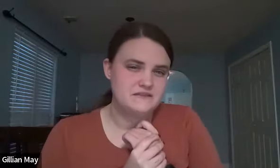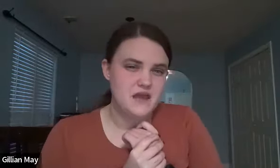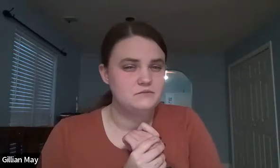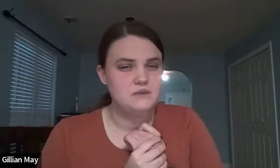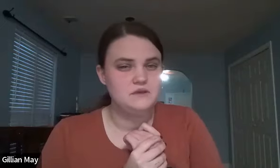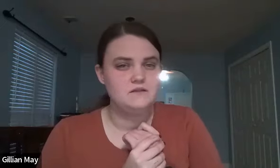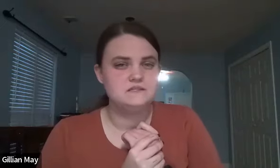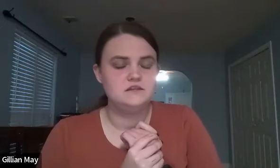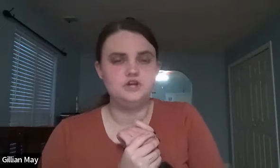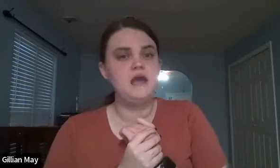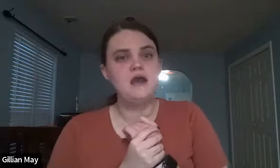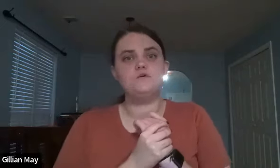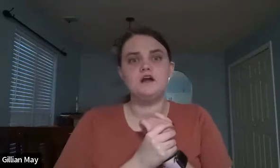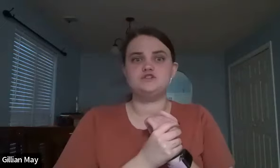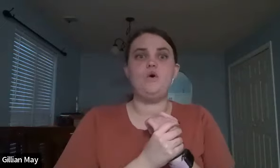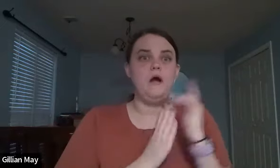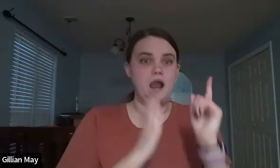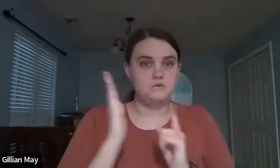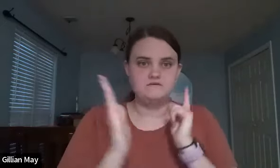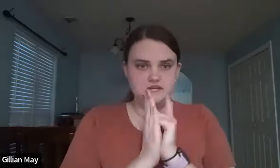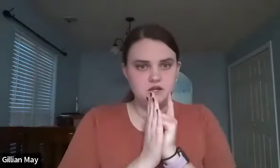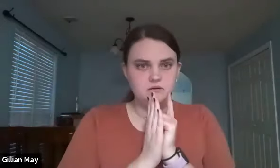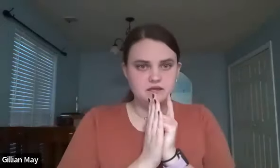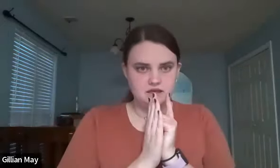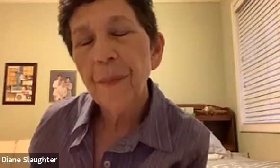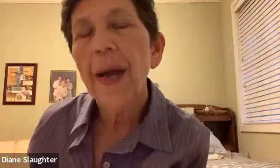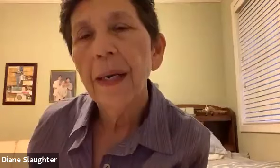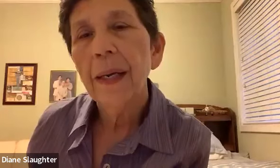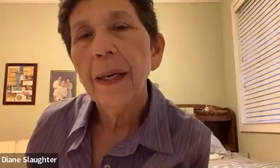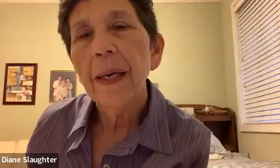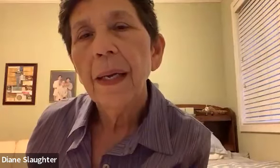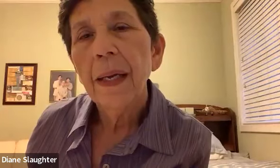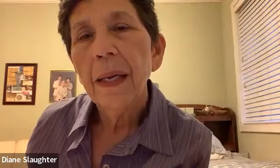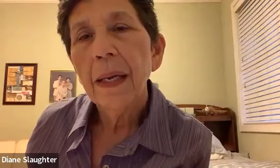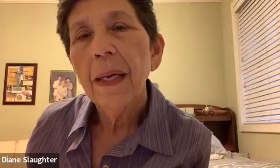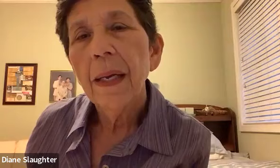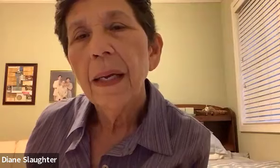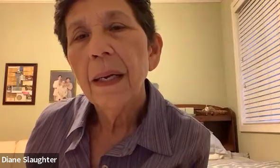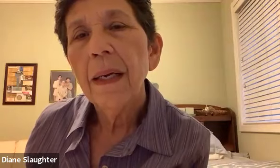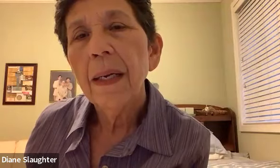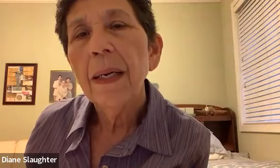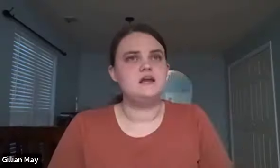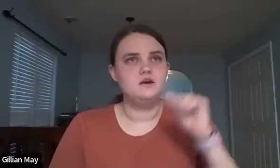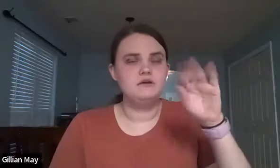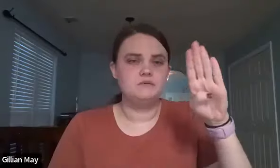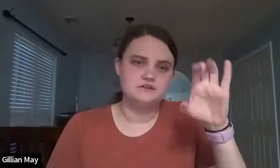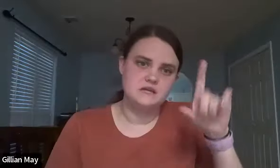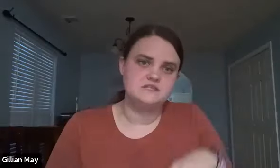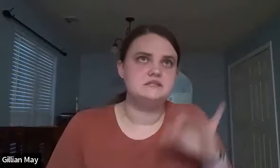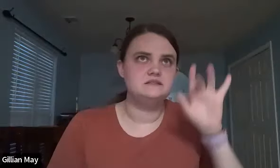that, and maybe you don't have to watch the whole hour video again. Right. You can go through the timestamps and kind of go, okay, well, here's ABCs, and